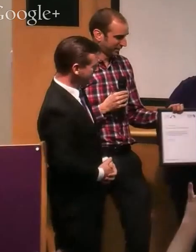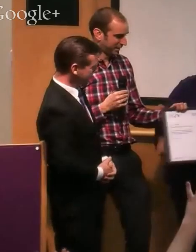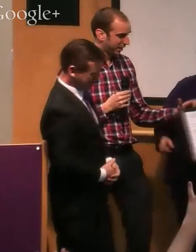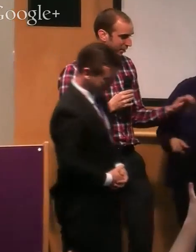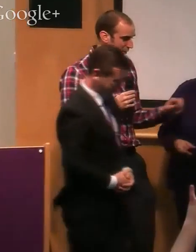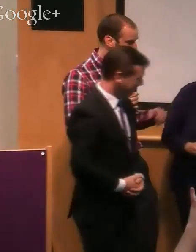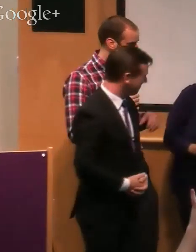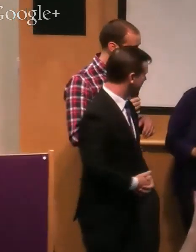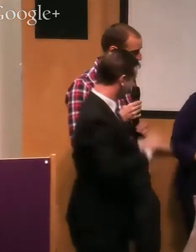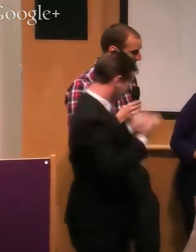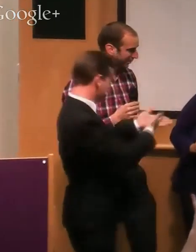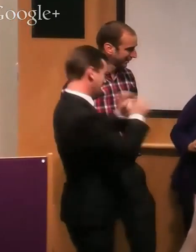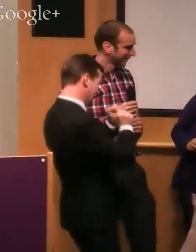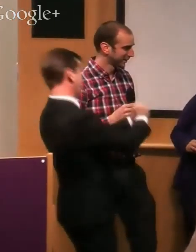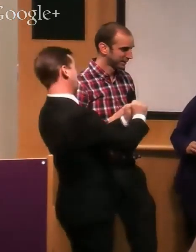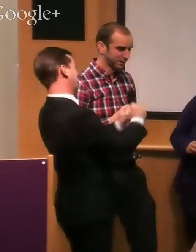Thank you. That was all yours.